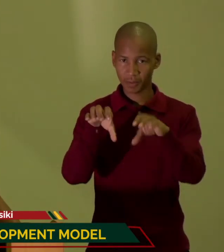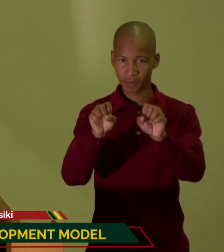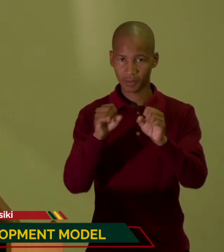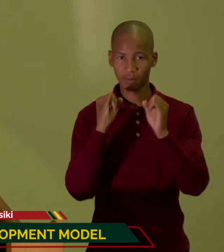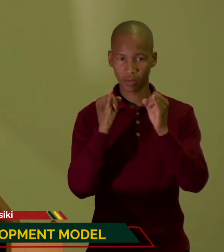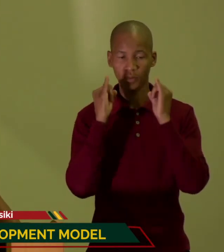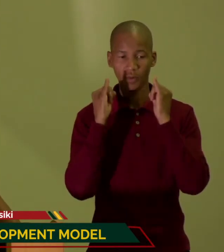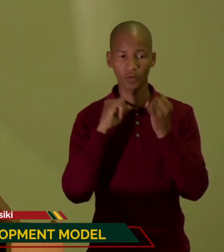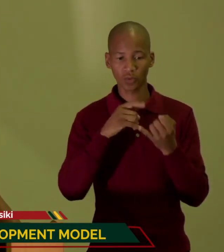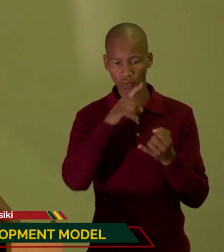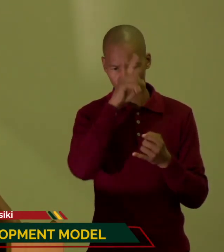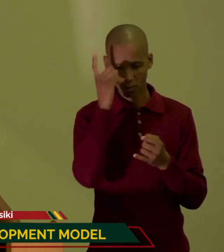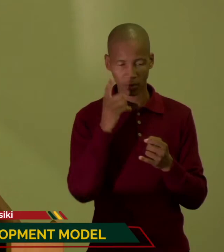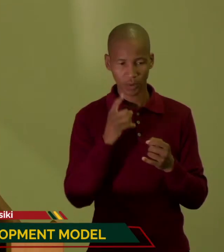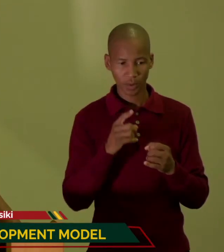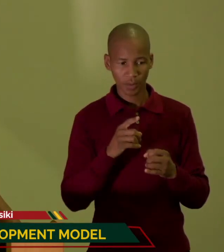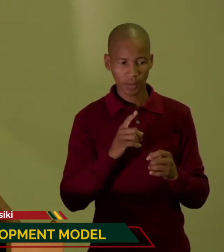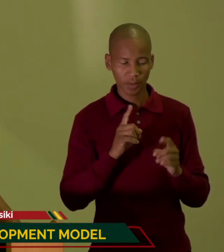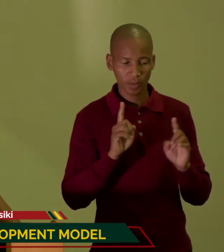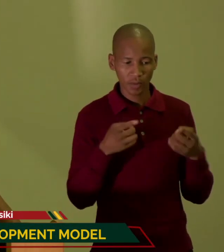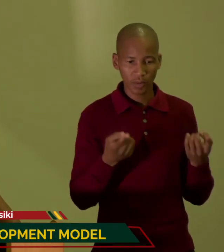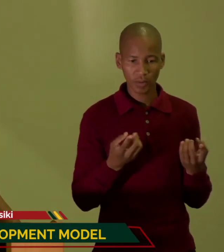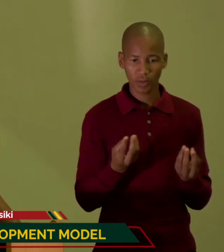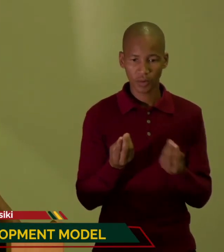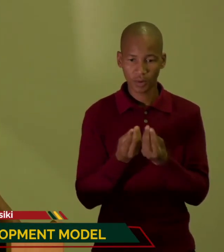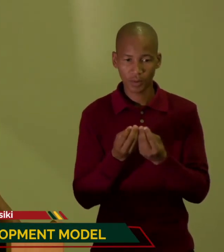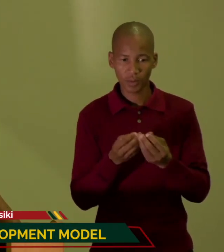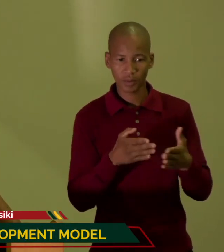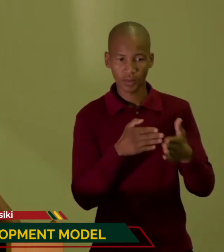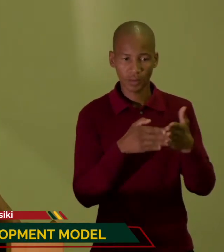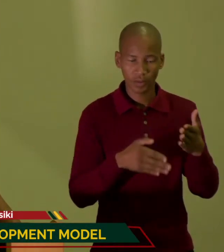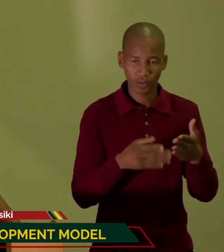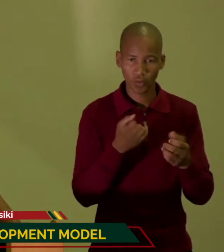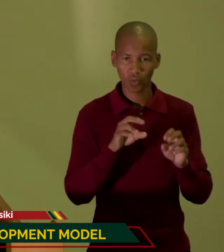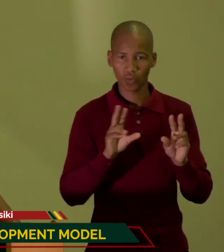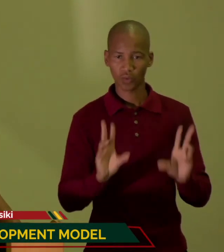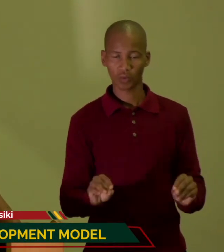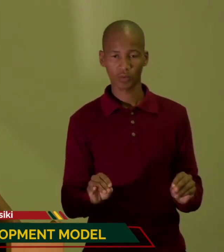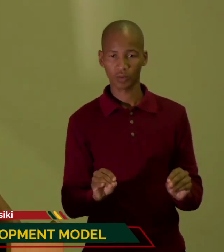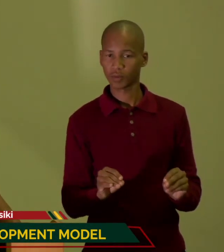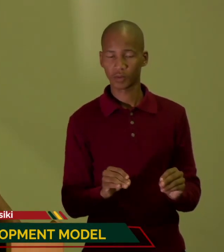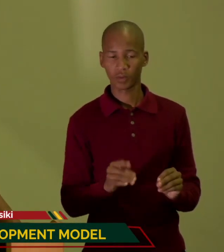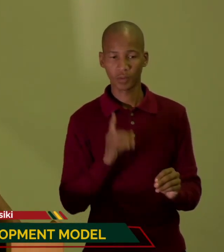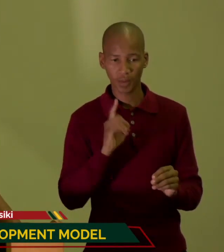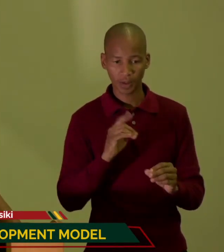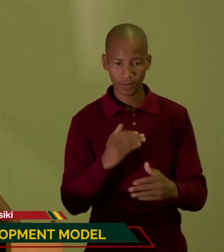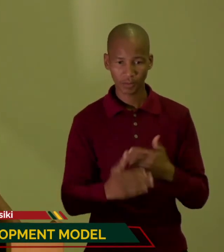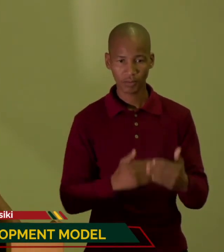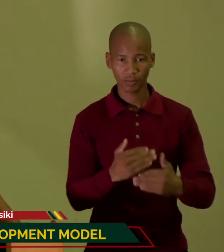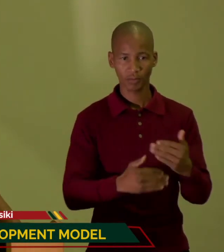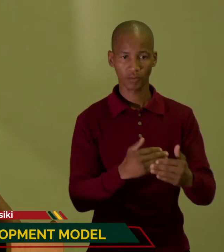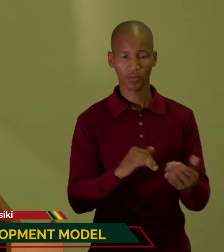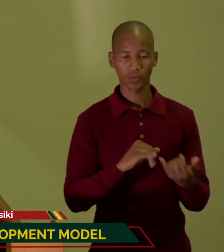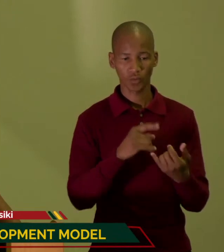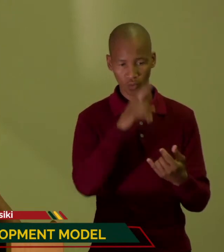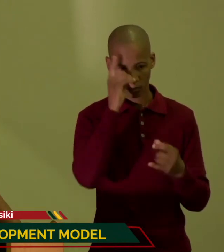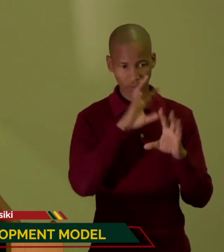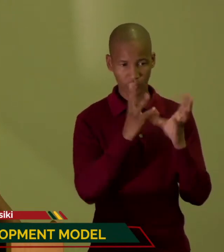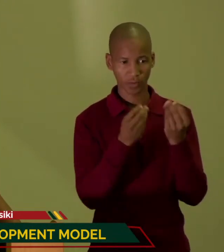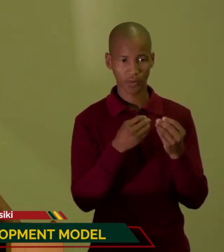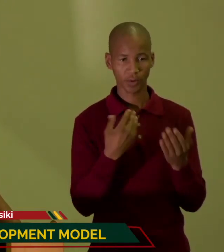that stops those projects from kicking off so that they come to the